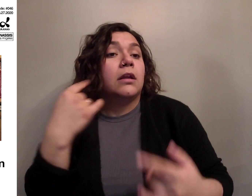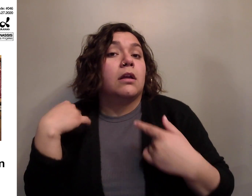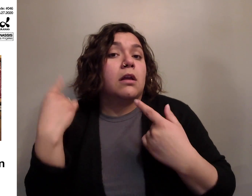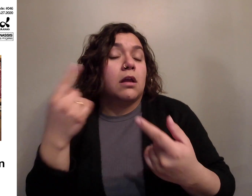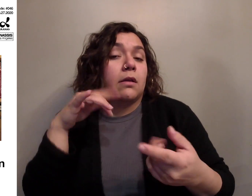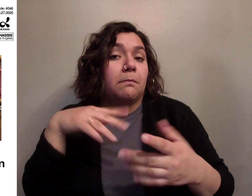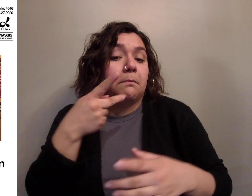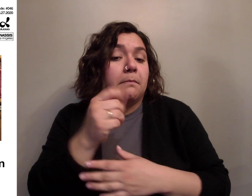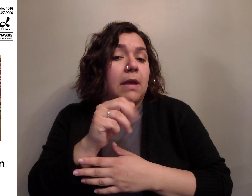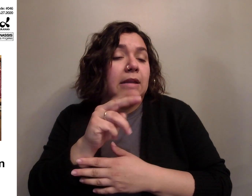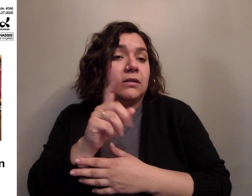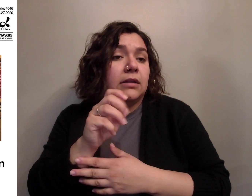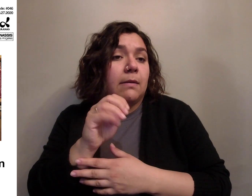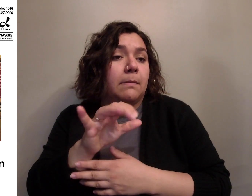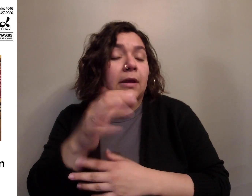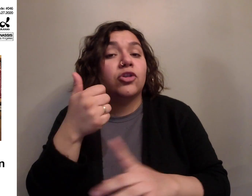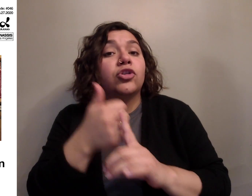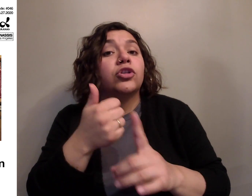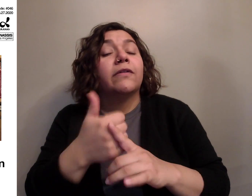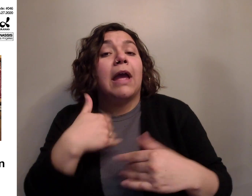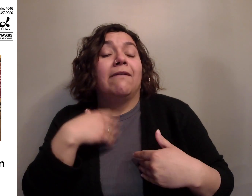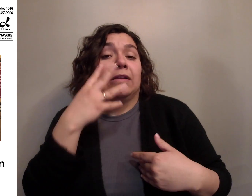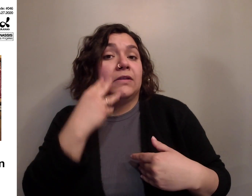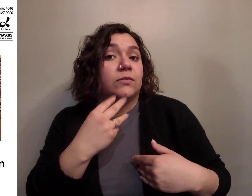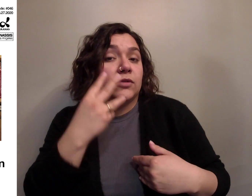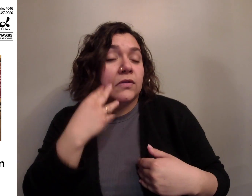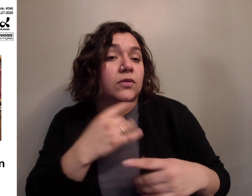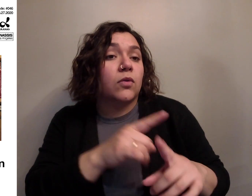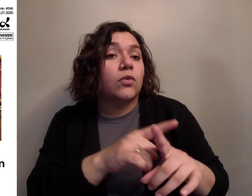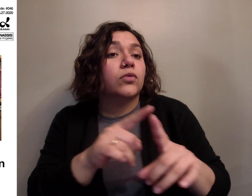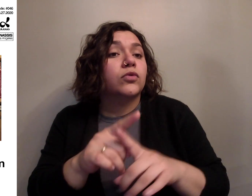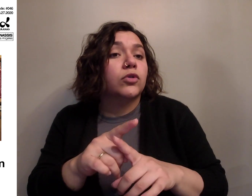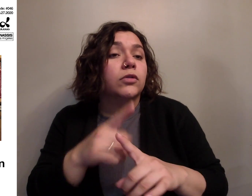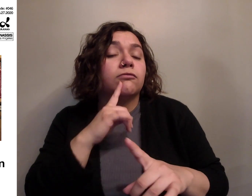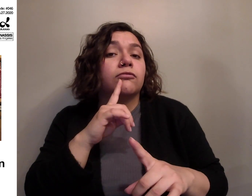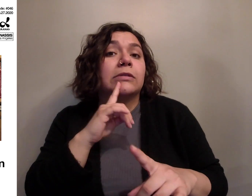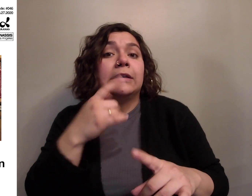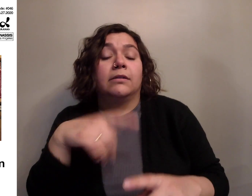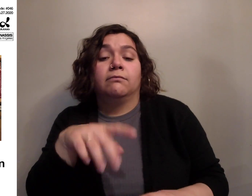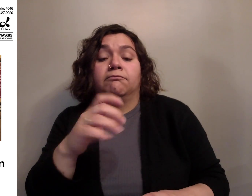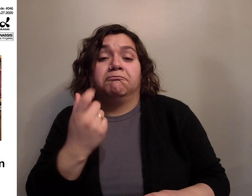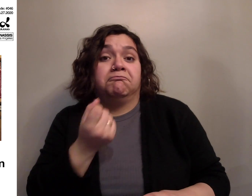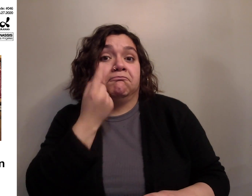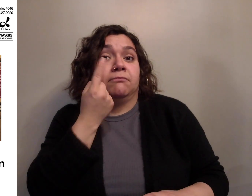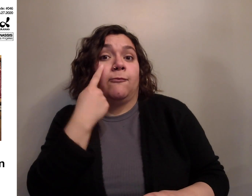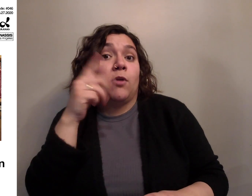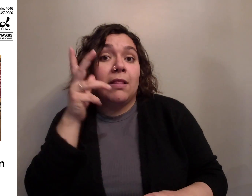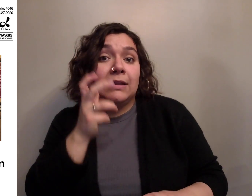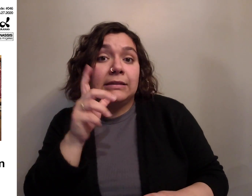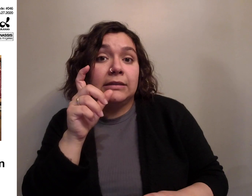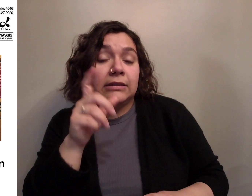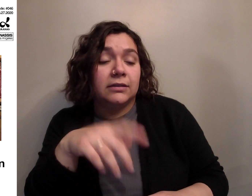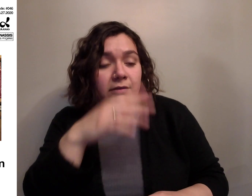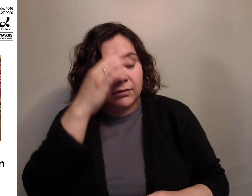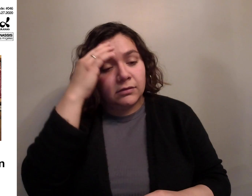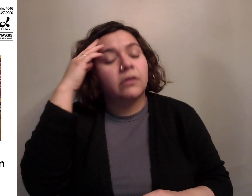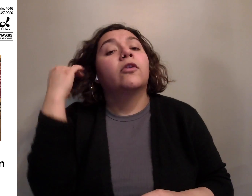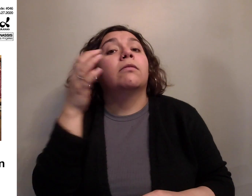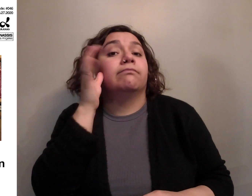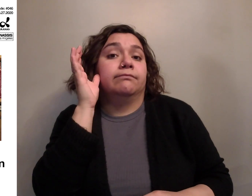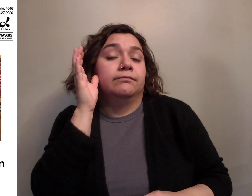this pandemic, have you had such experiences? Have you had such epiphanies in